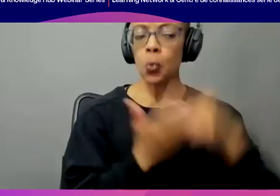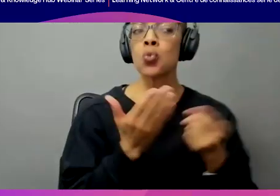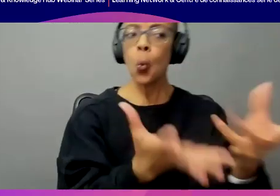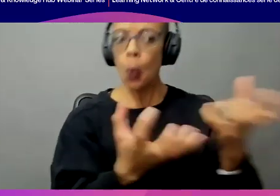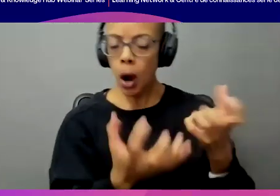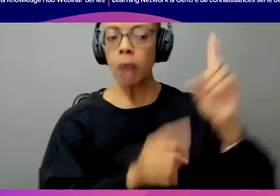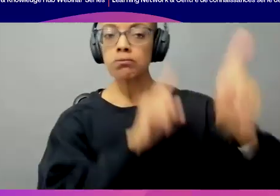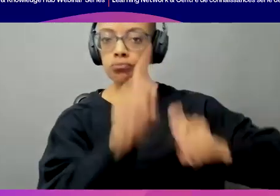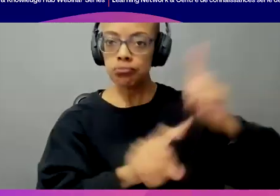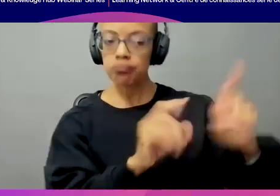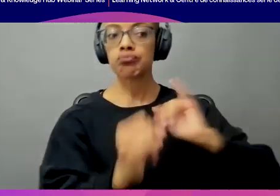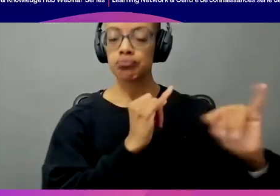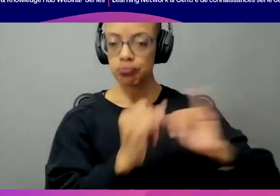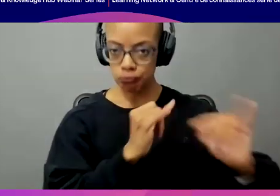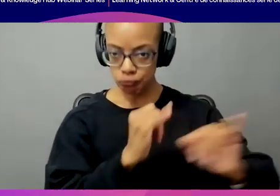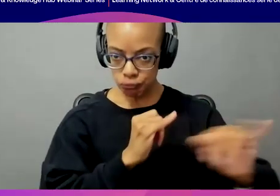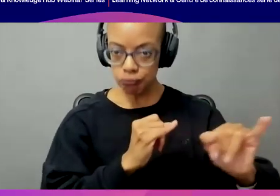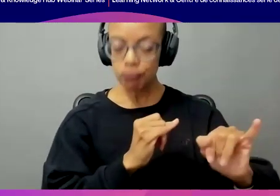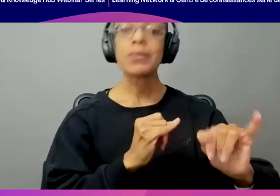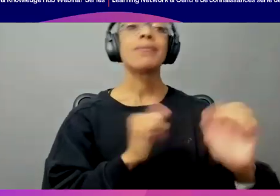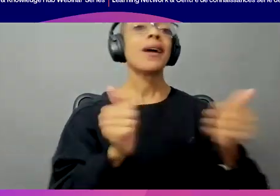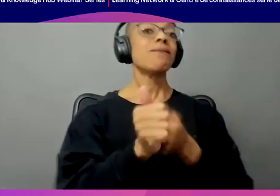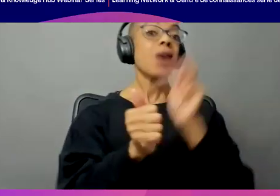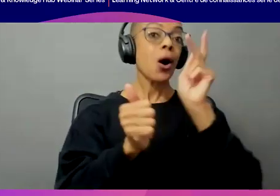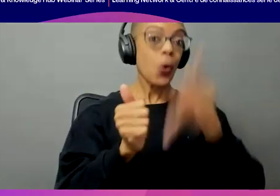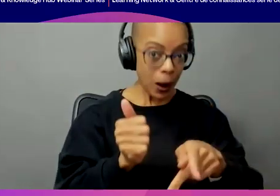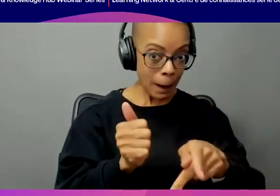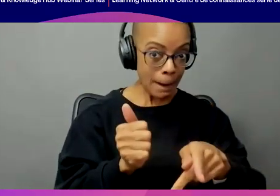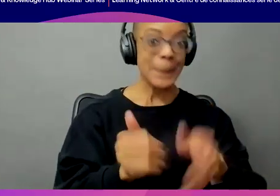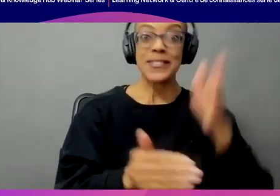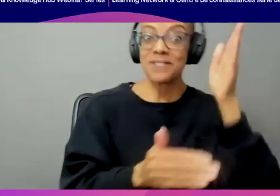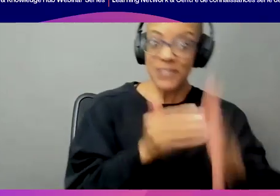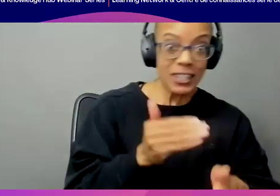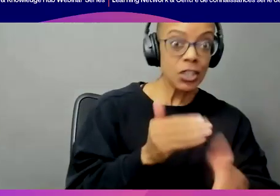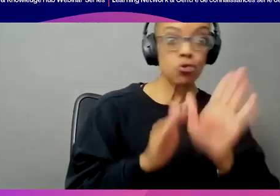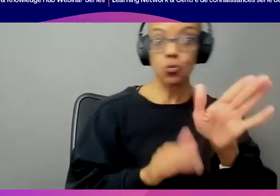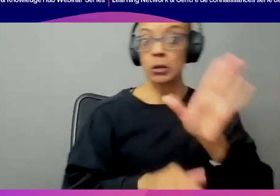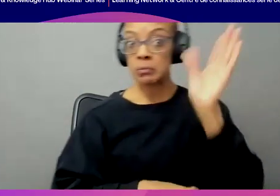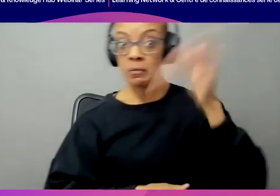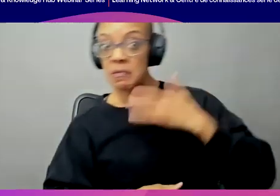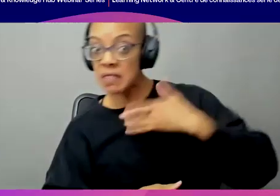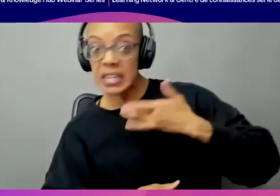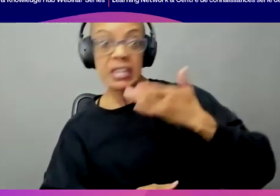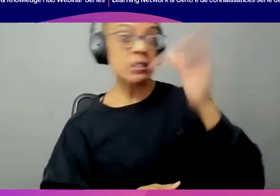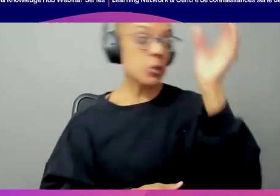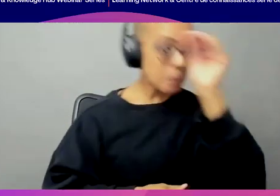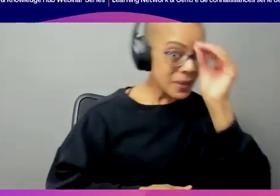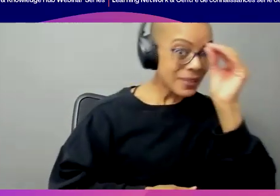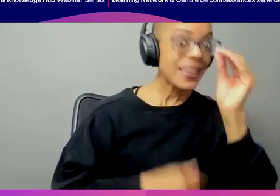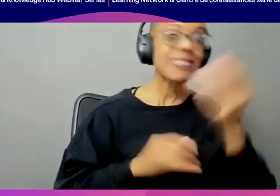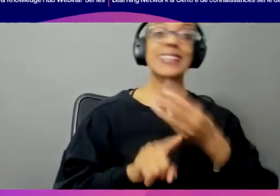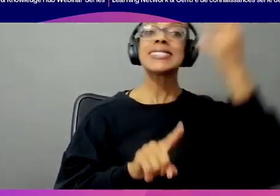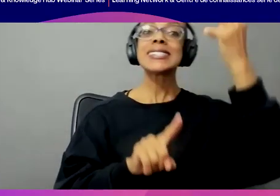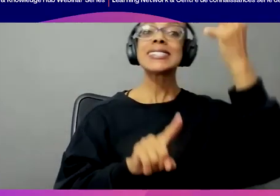so on. That's then we do a follow-up interview at the end of the group. How did it go? And then 1 6-month post. And we do the same